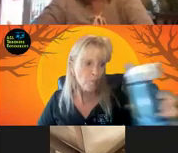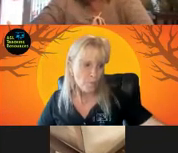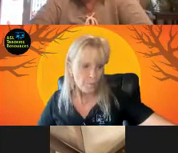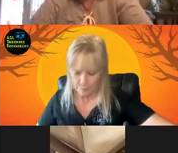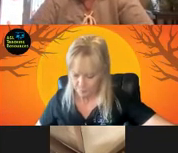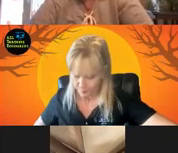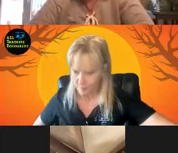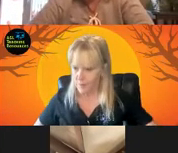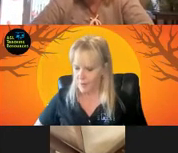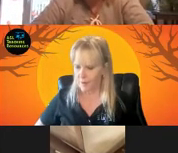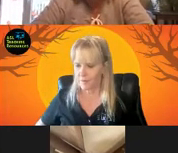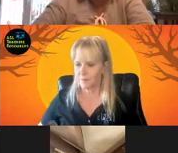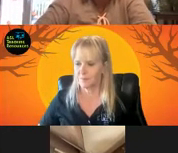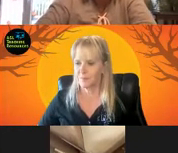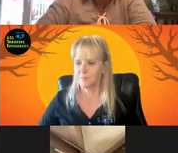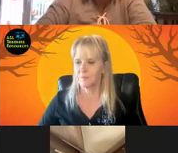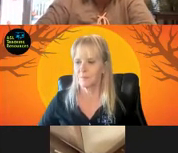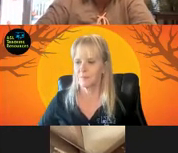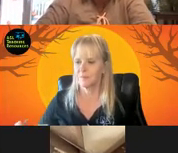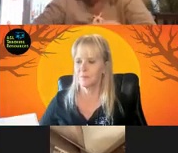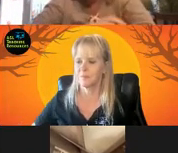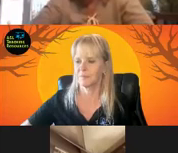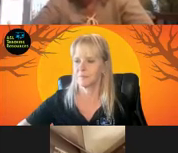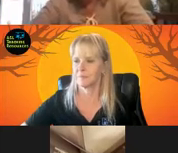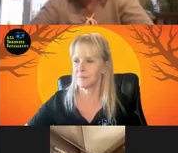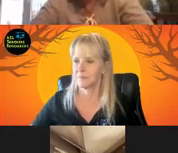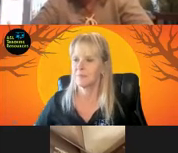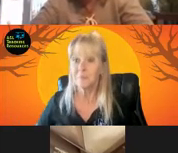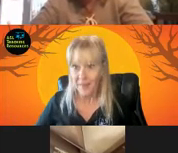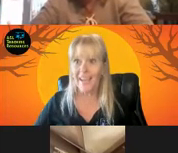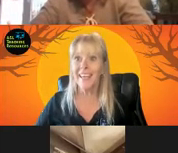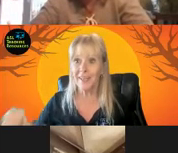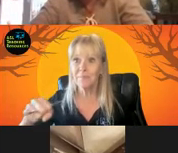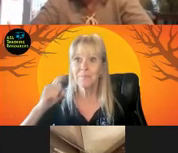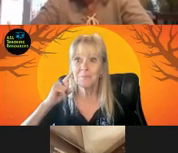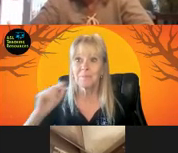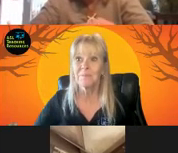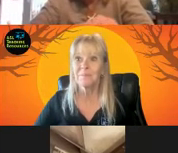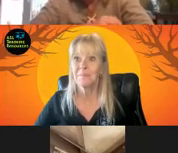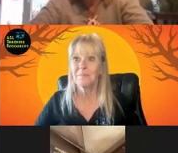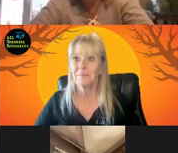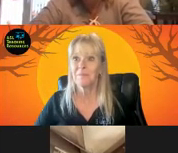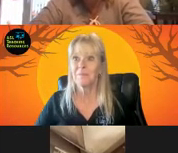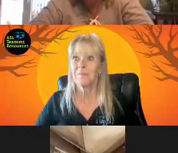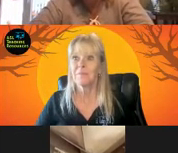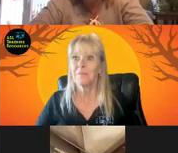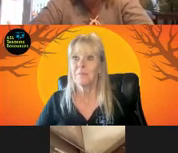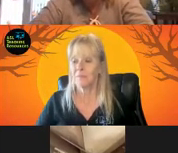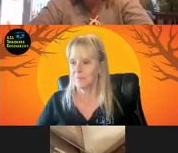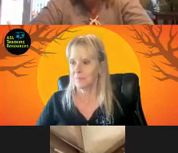So I'm teaching, oops, can you hear me? So I'm